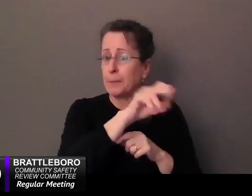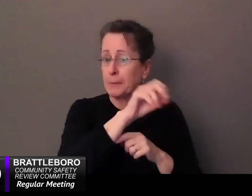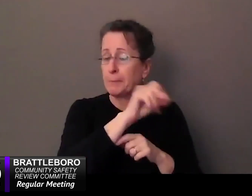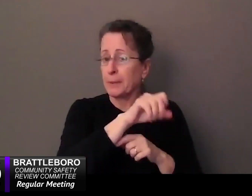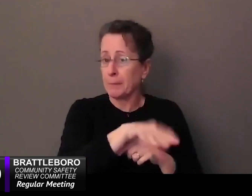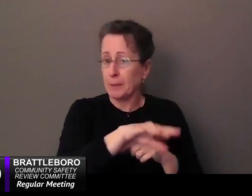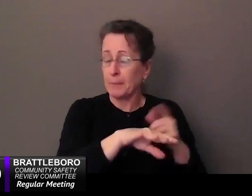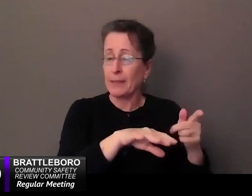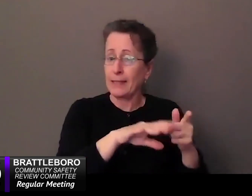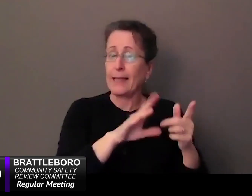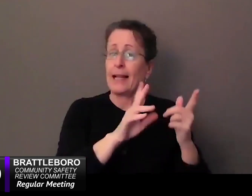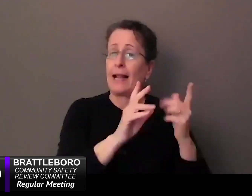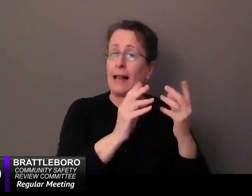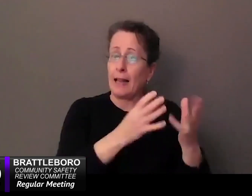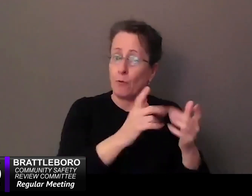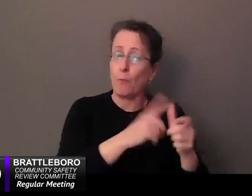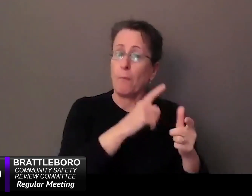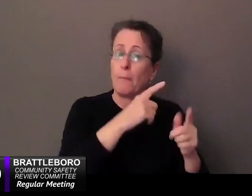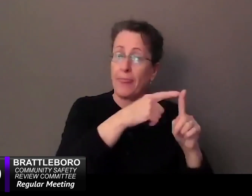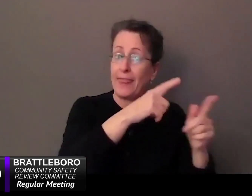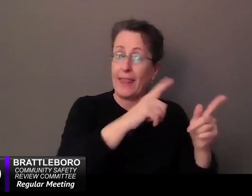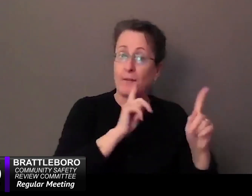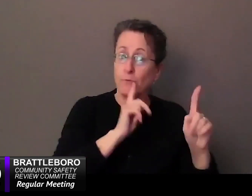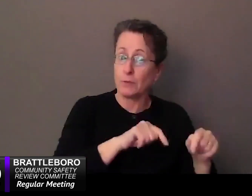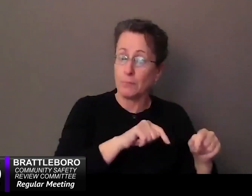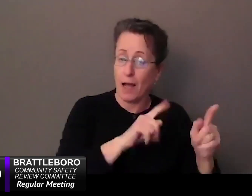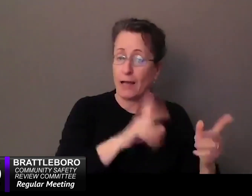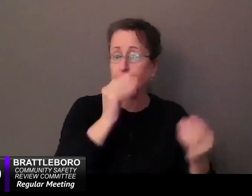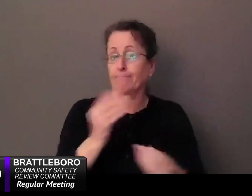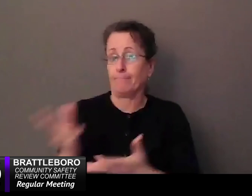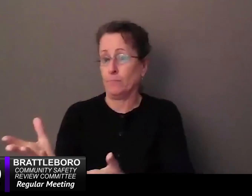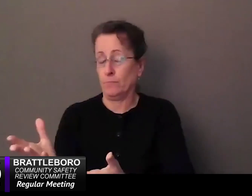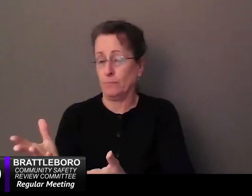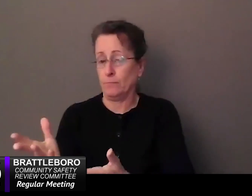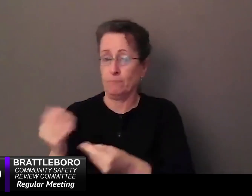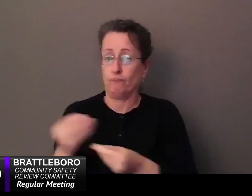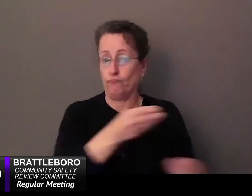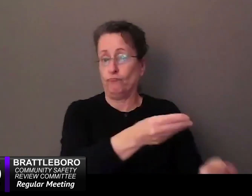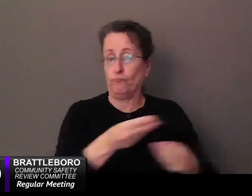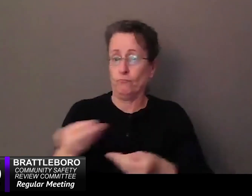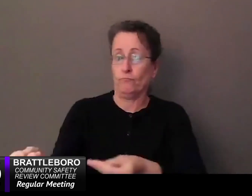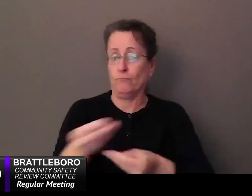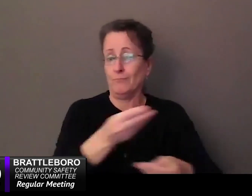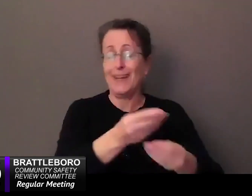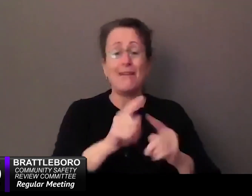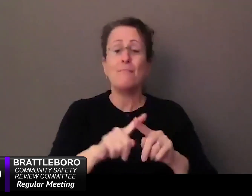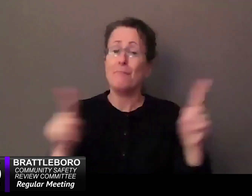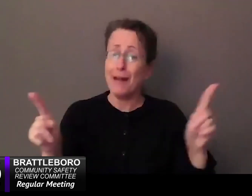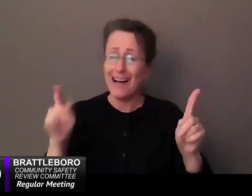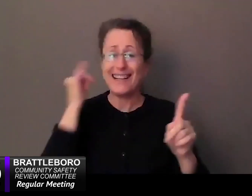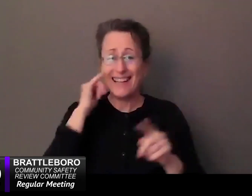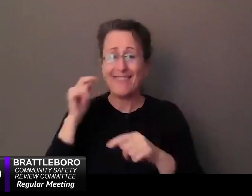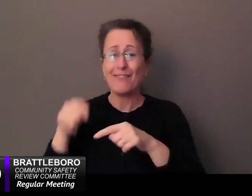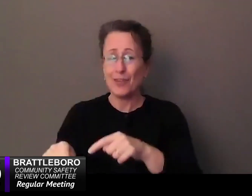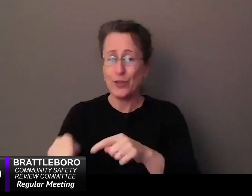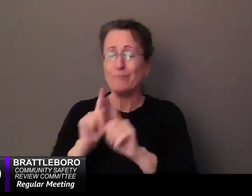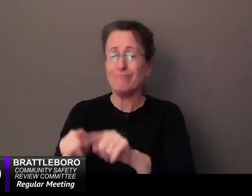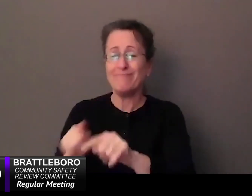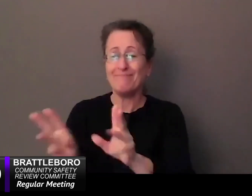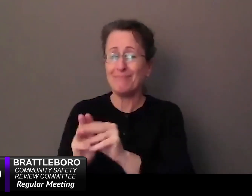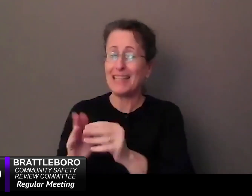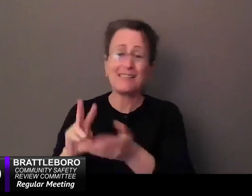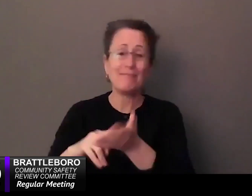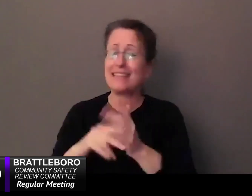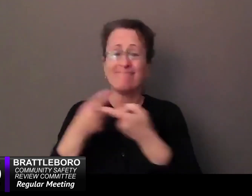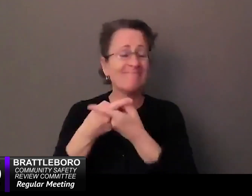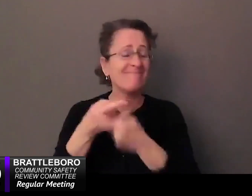information back here. The thing that we wouldn't be able to do then is for any people from here to join the public select board meeting. That